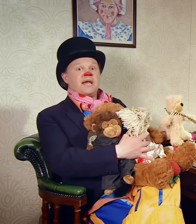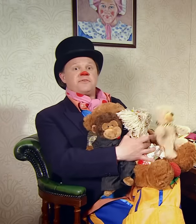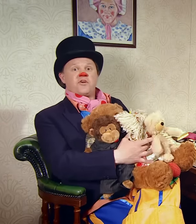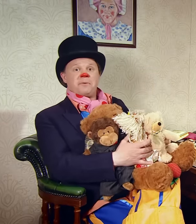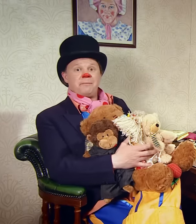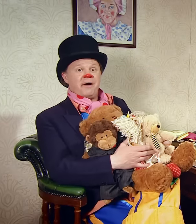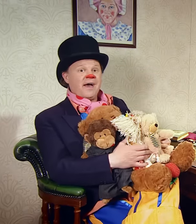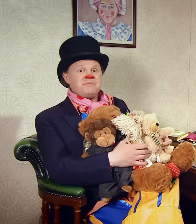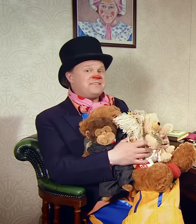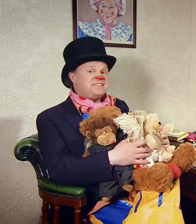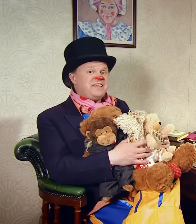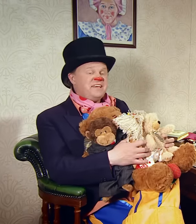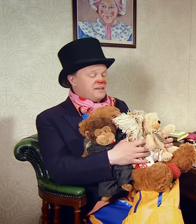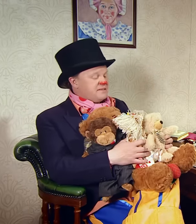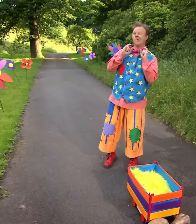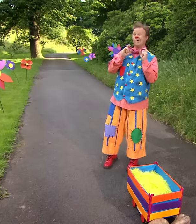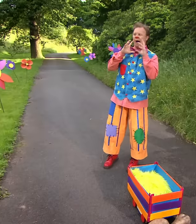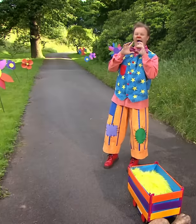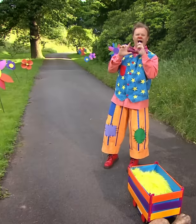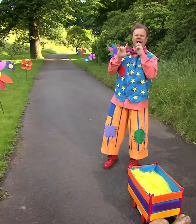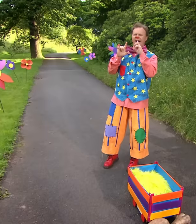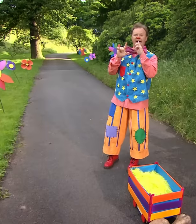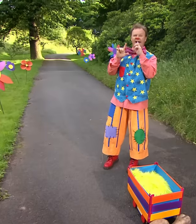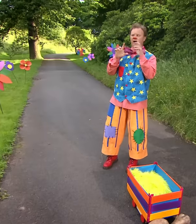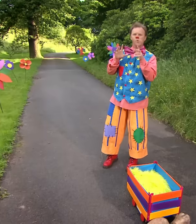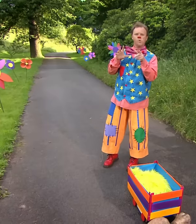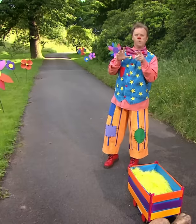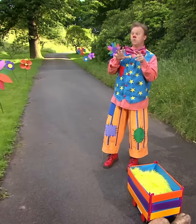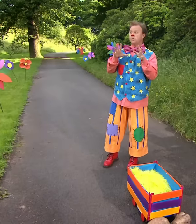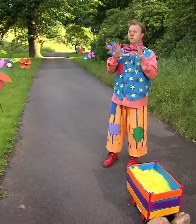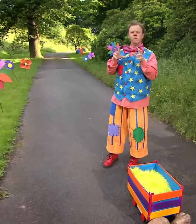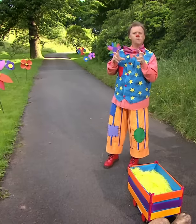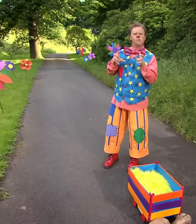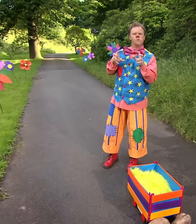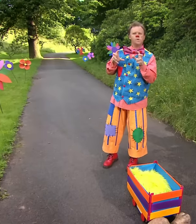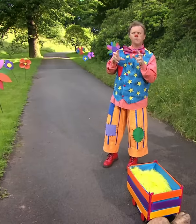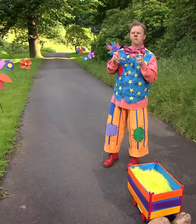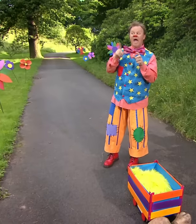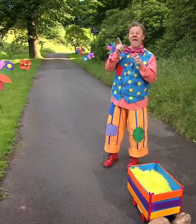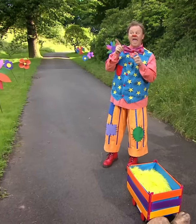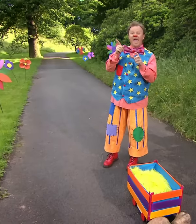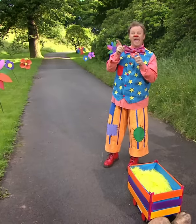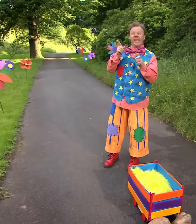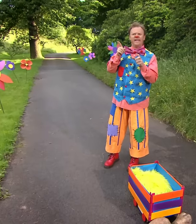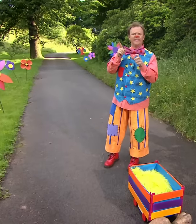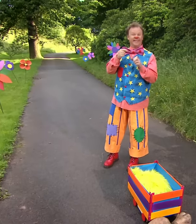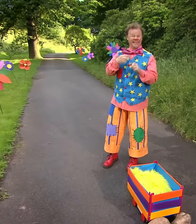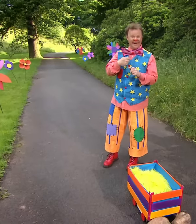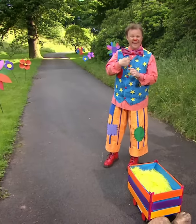Thanks for dropping by, Mr. T. Well done, Mr. Tumble. You delivered your toys safely. Did